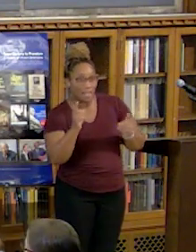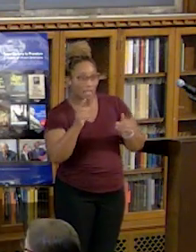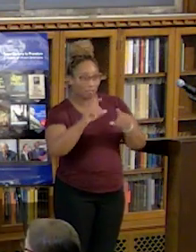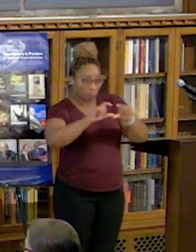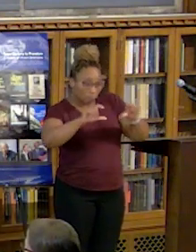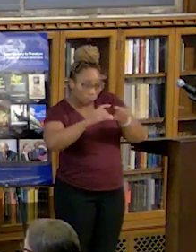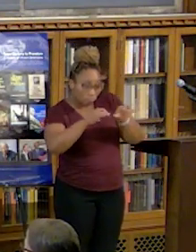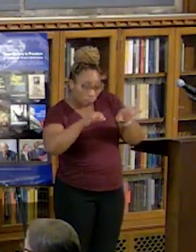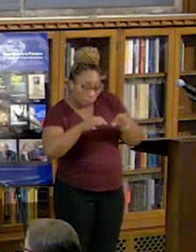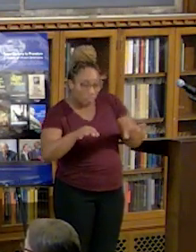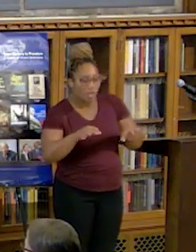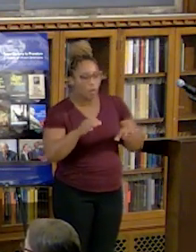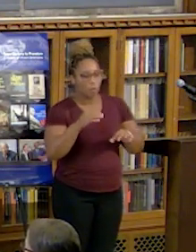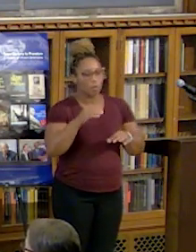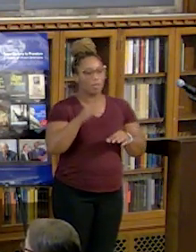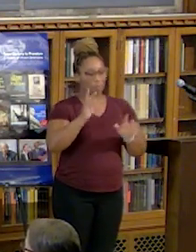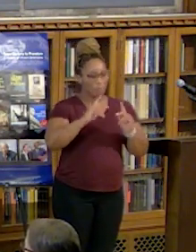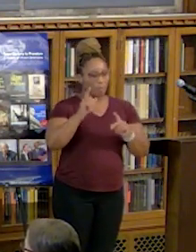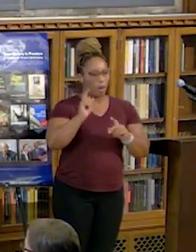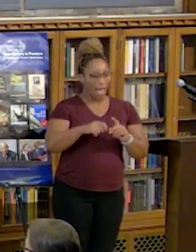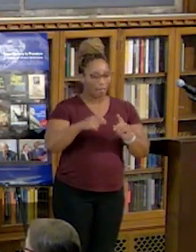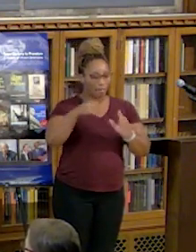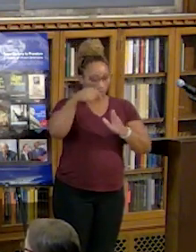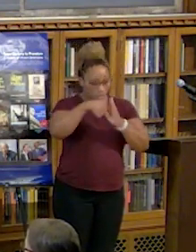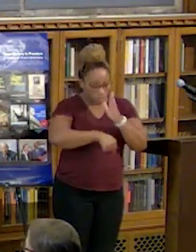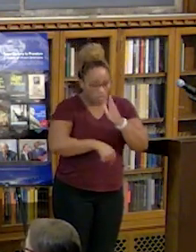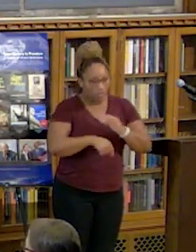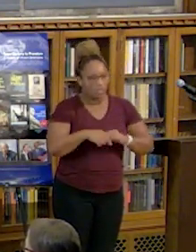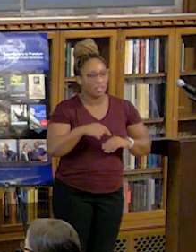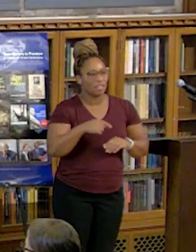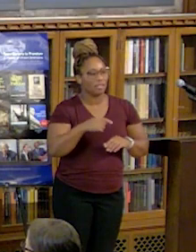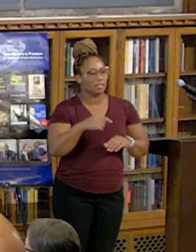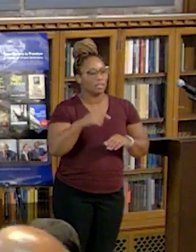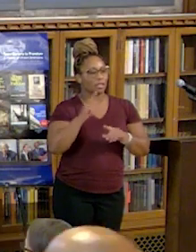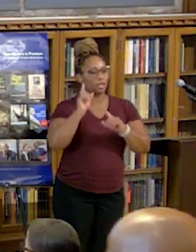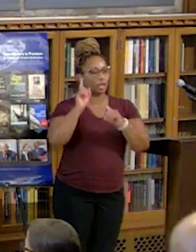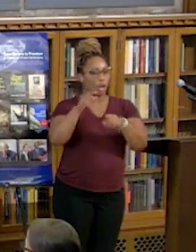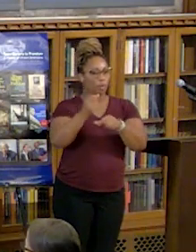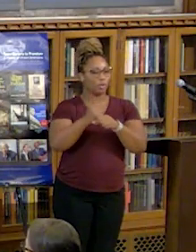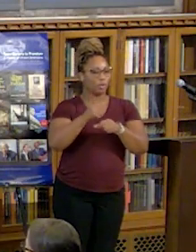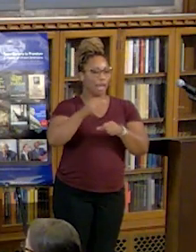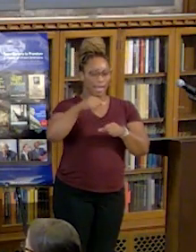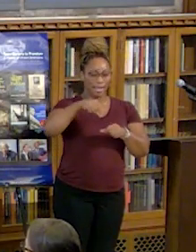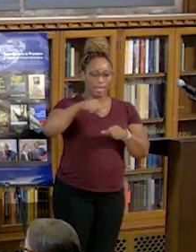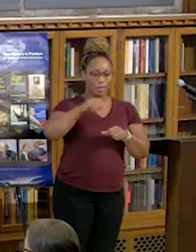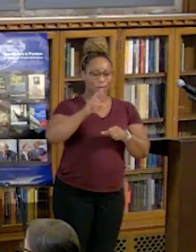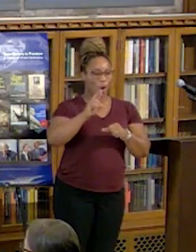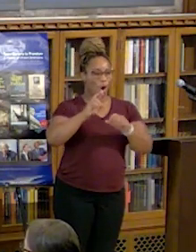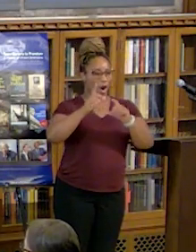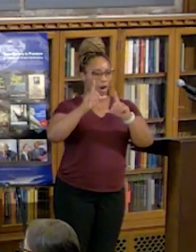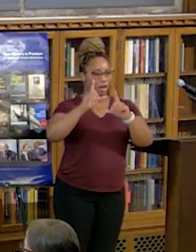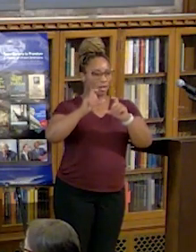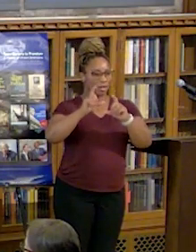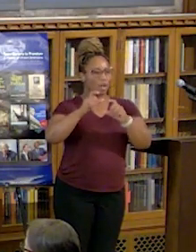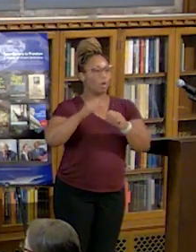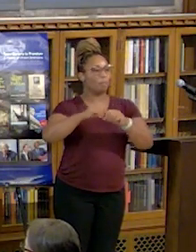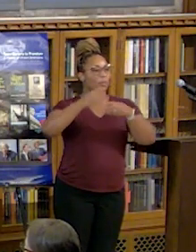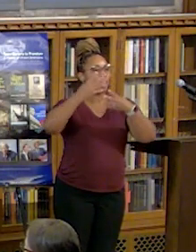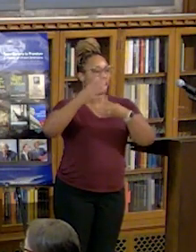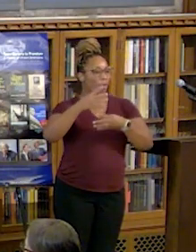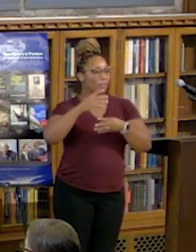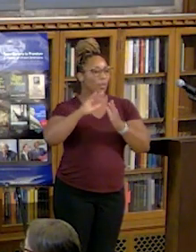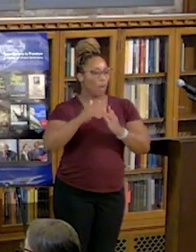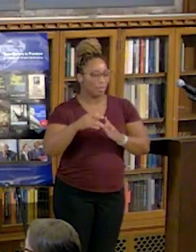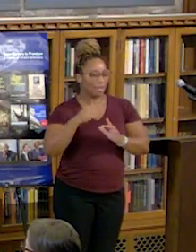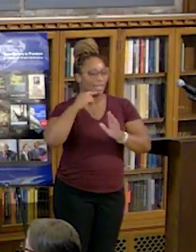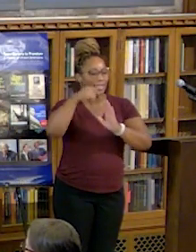the exhibits people then have to go beyond that and go to these QR codes or go to our websites to actually get